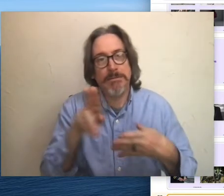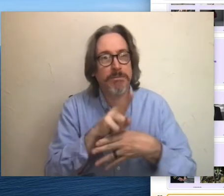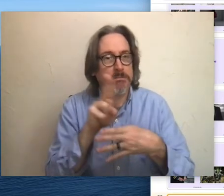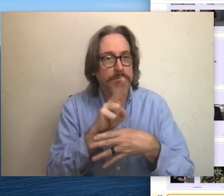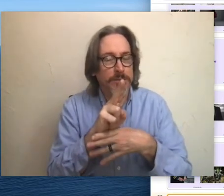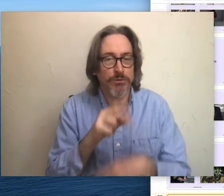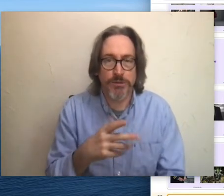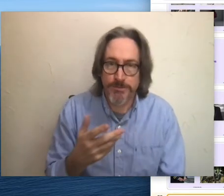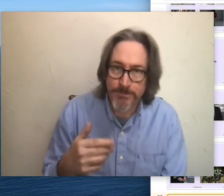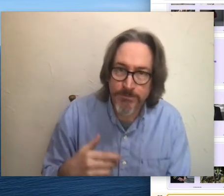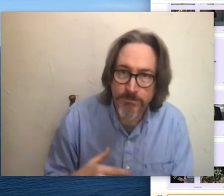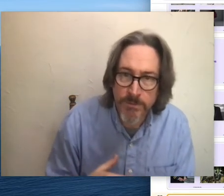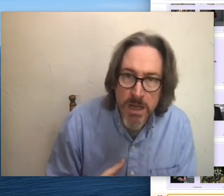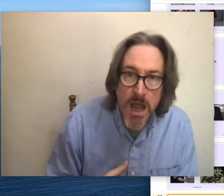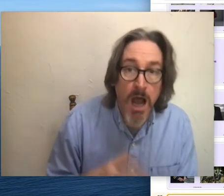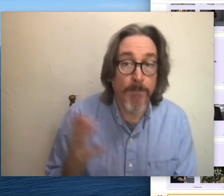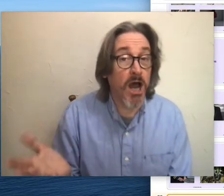Sleep, use.